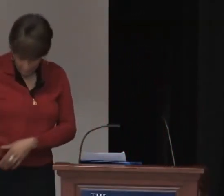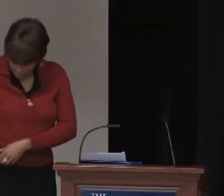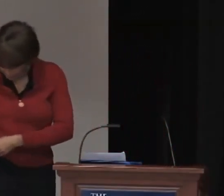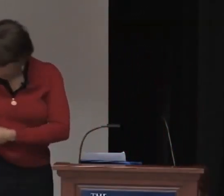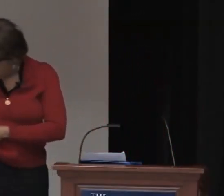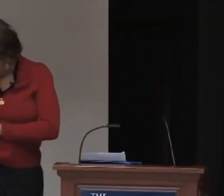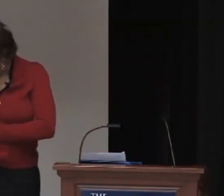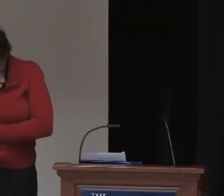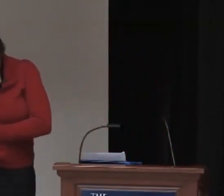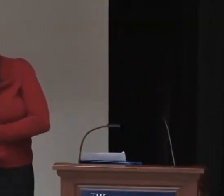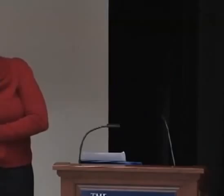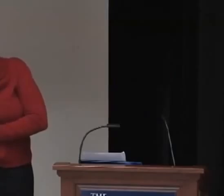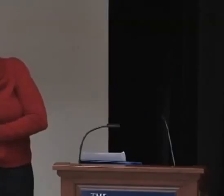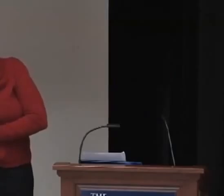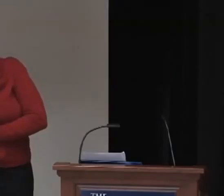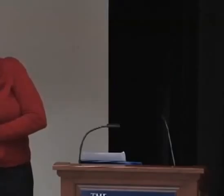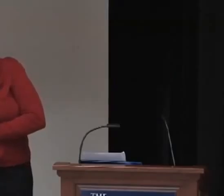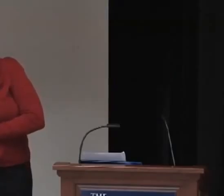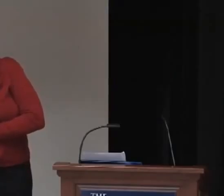white, I'm going to put on my